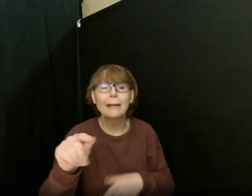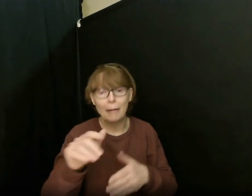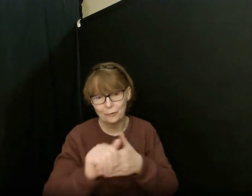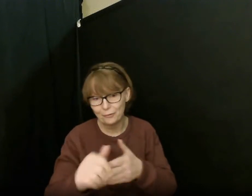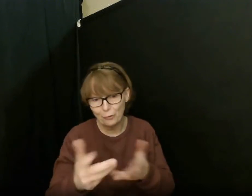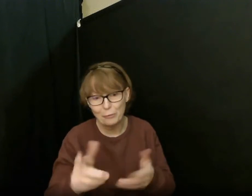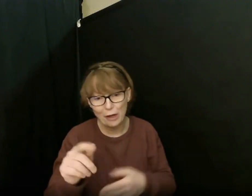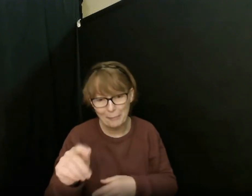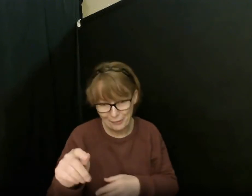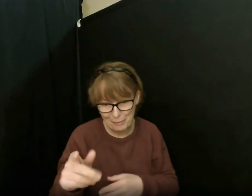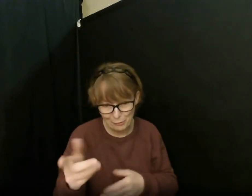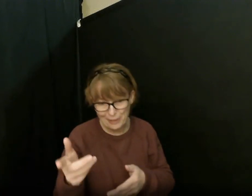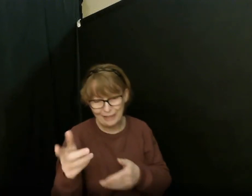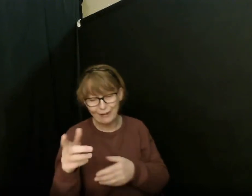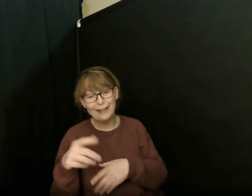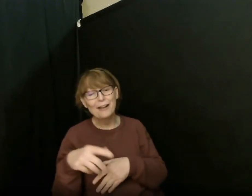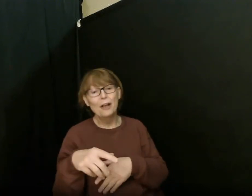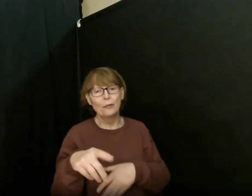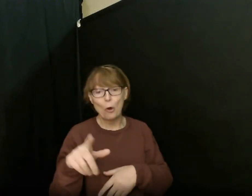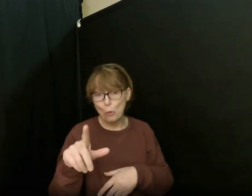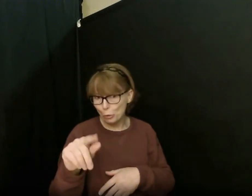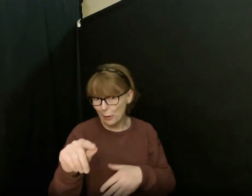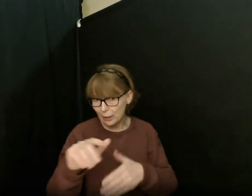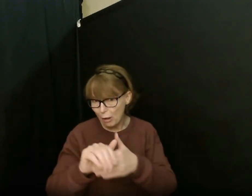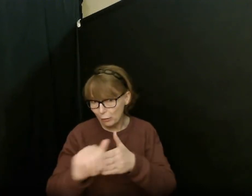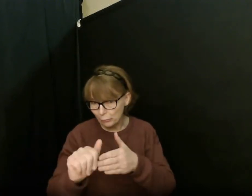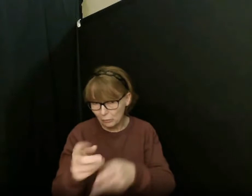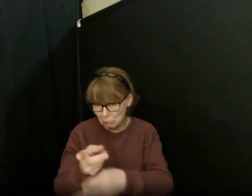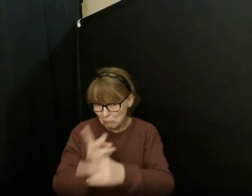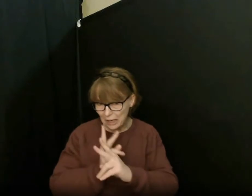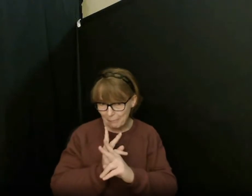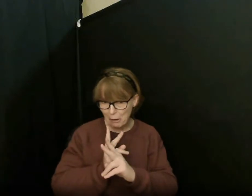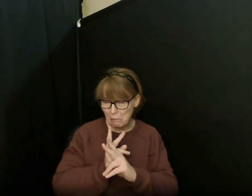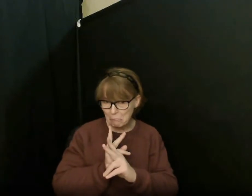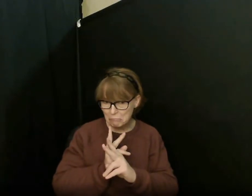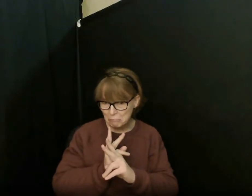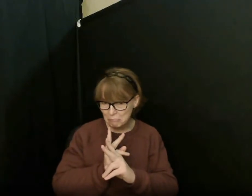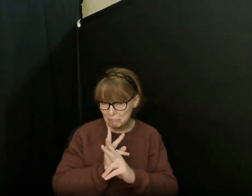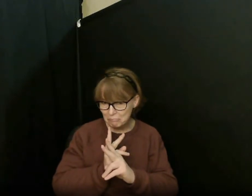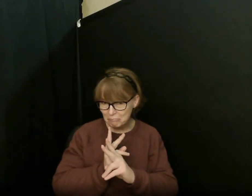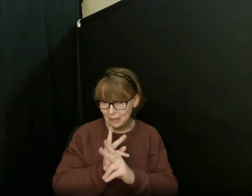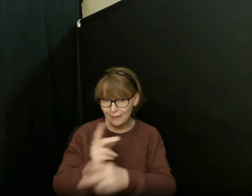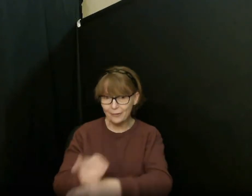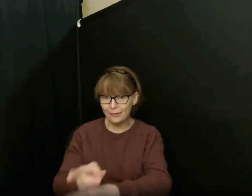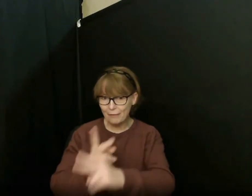$20, since we were talking about the number 20, right? So $20, can I borrow? Yes. This is a sign for